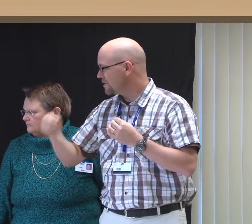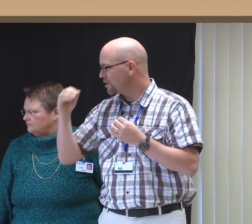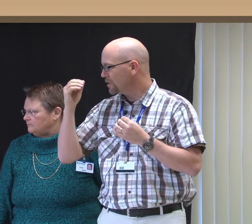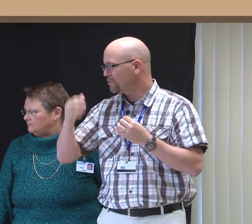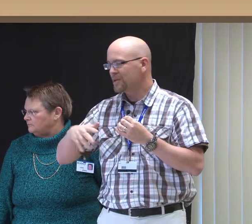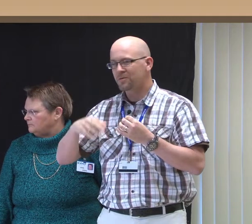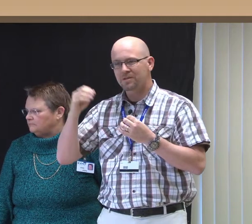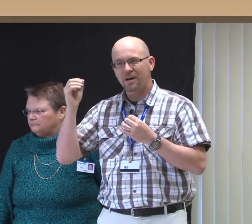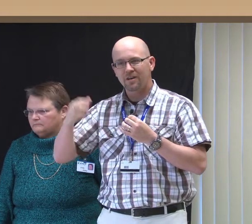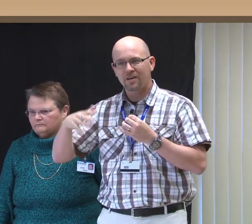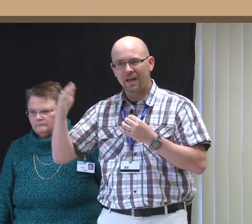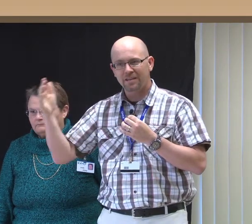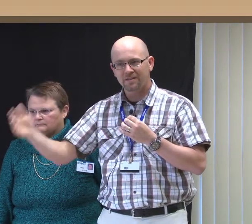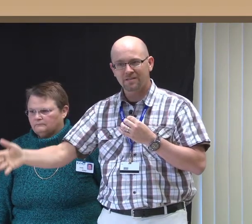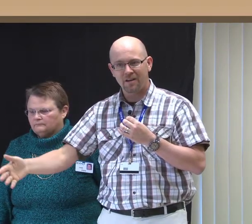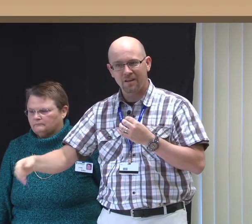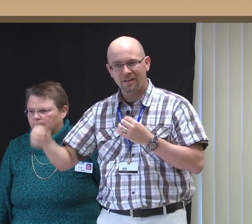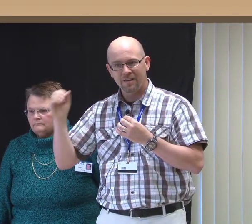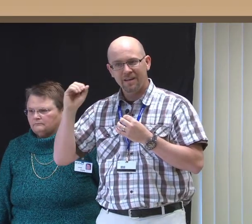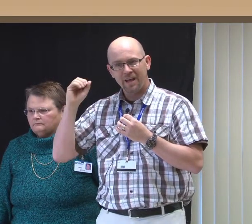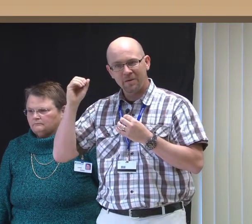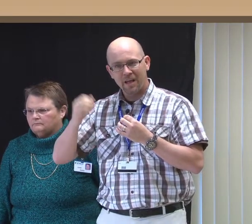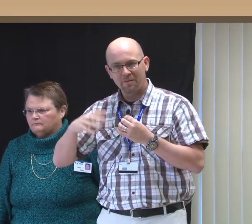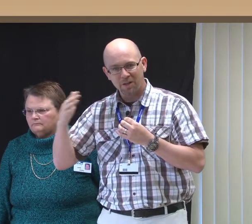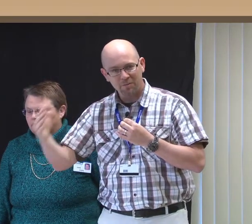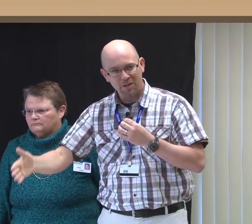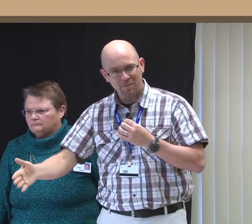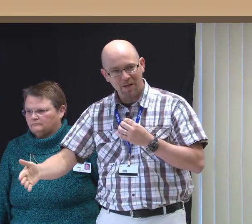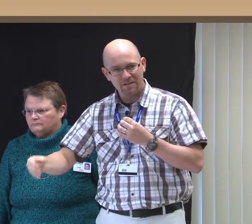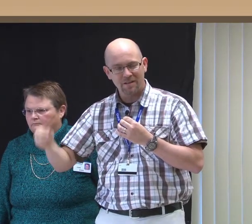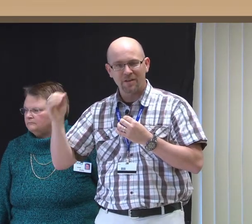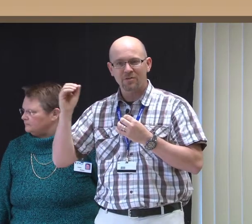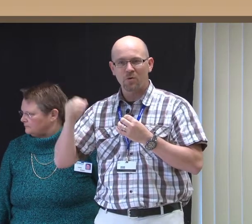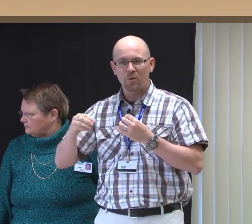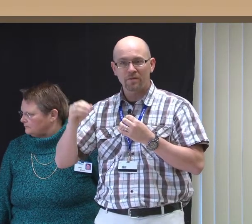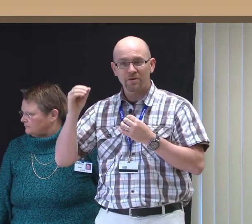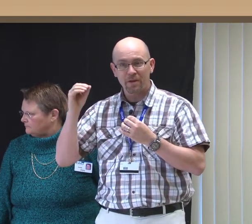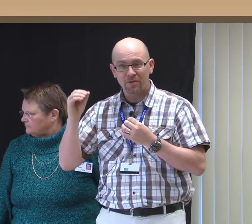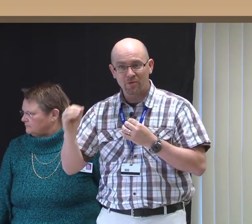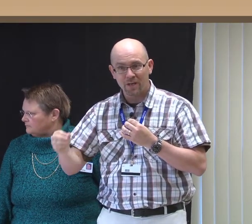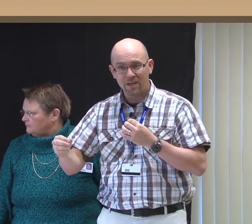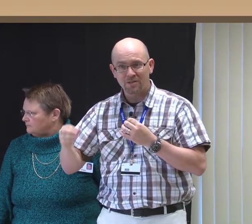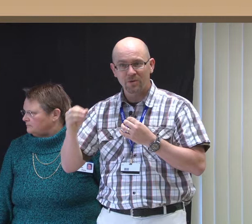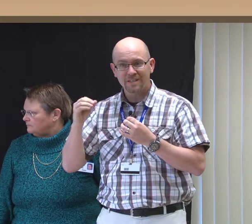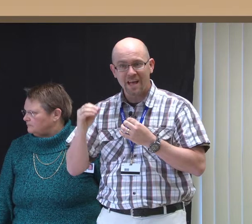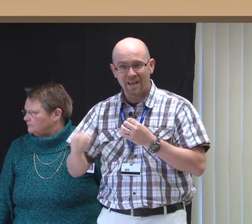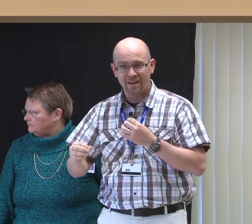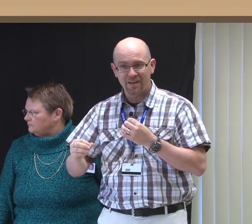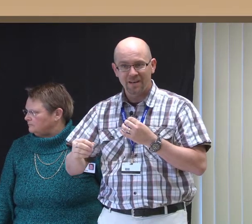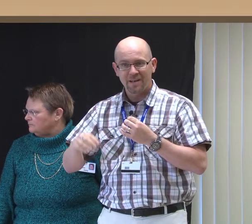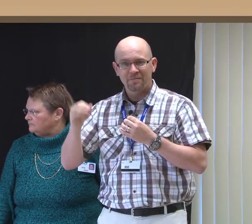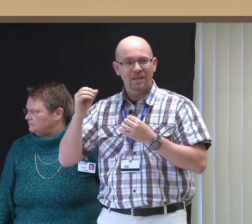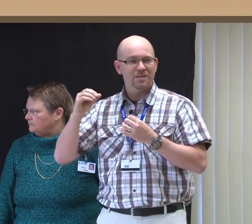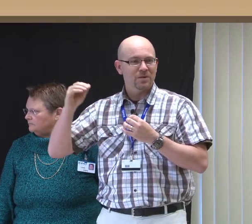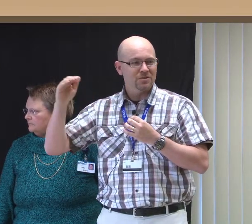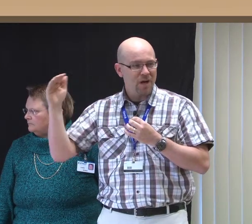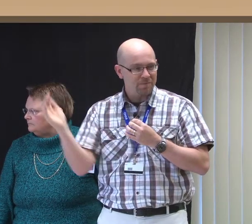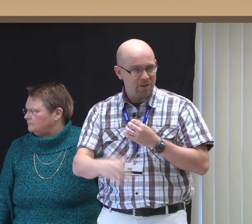Their blood pressure was 190 systolic and we gave blood pressure medicine and their score went from a three to a 10 because we dropped their